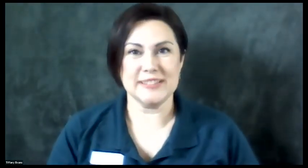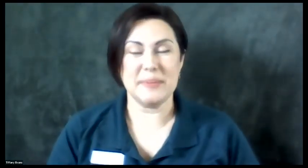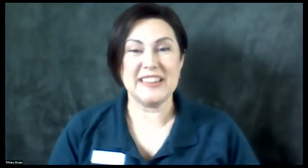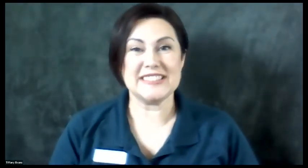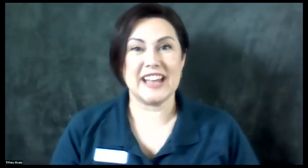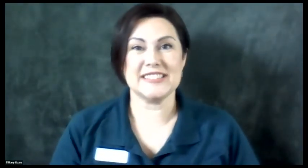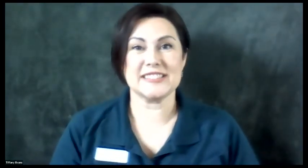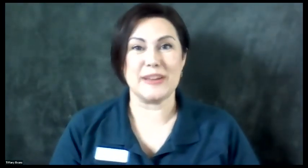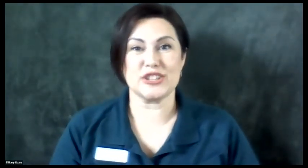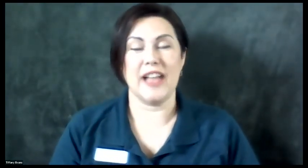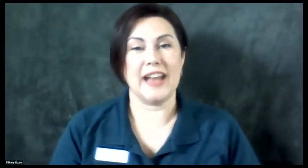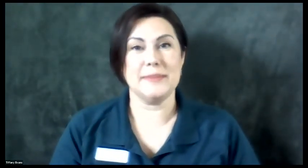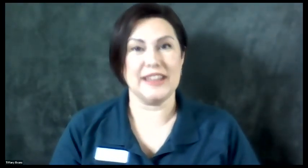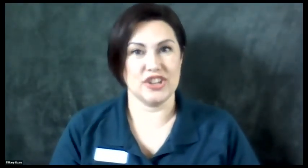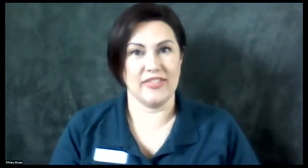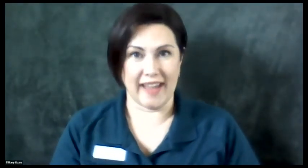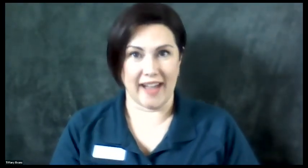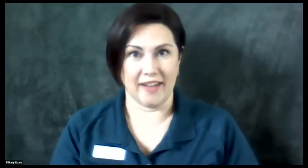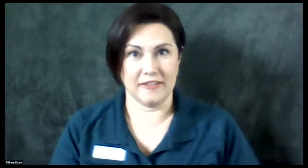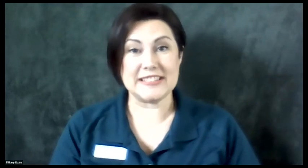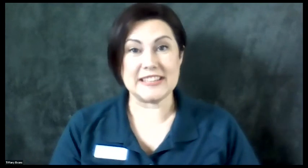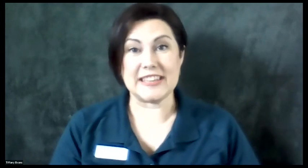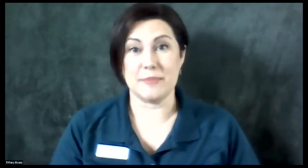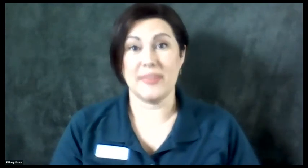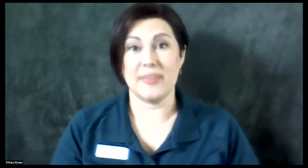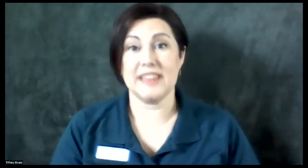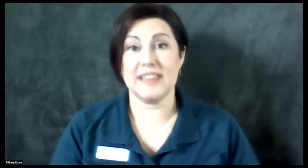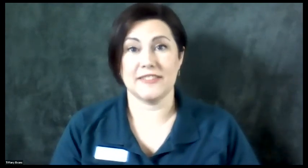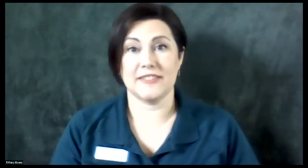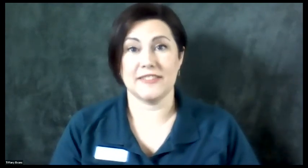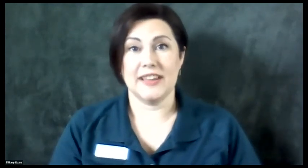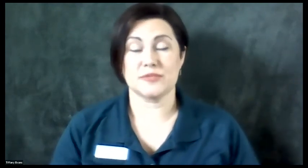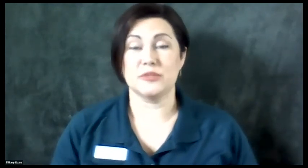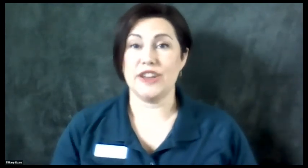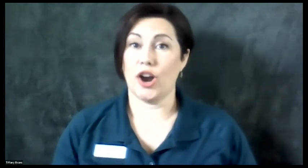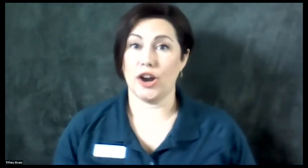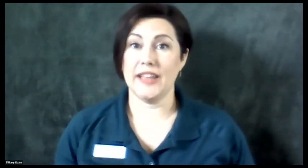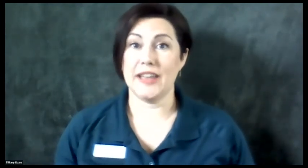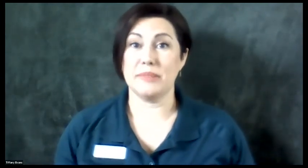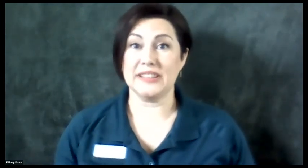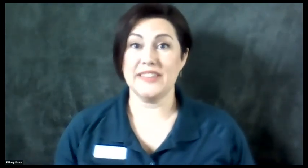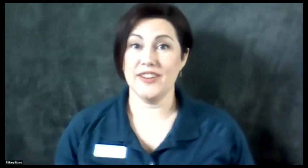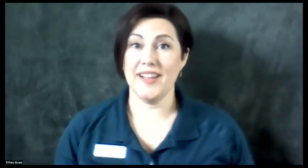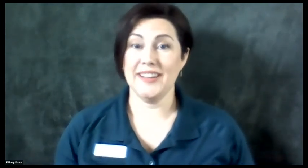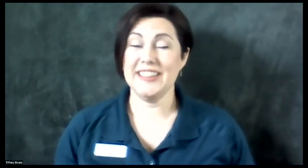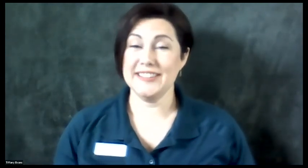because that is a special adaptation they have to keep them safe. It's really hard, and believe it or not, it is a part